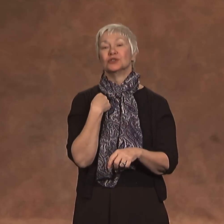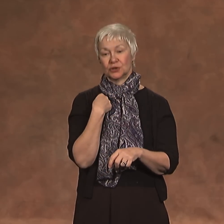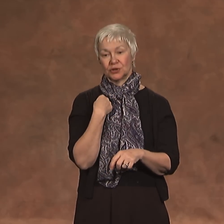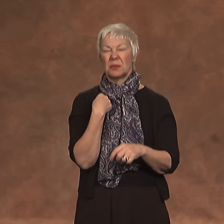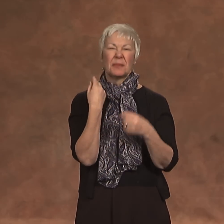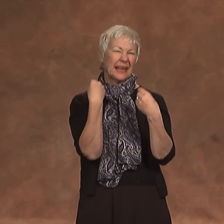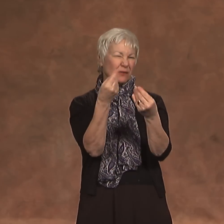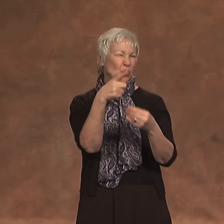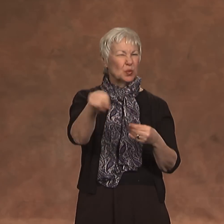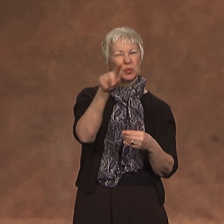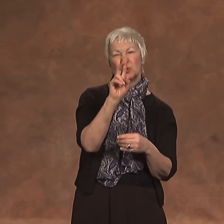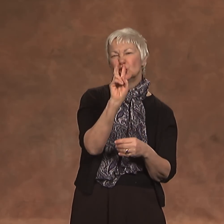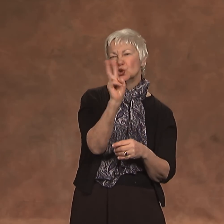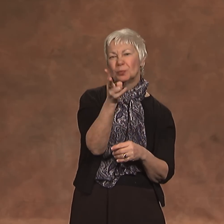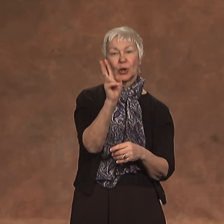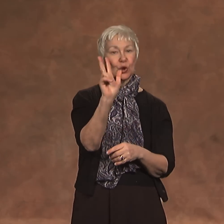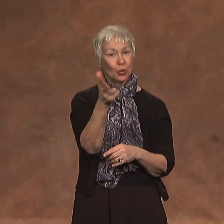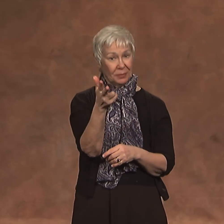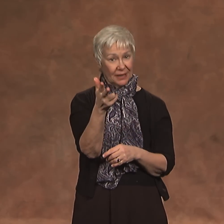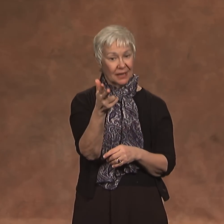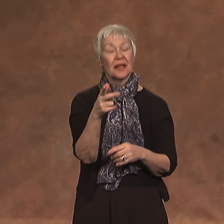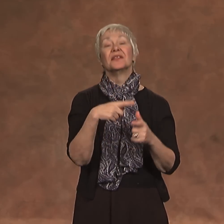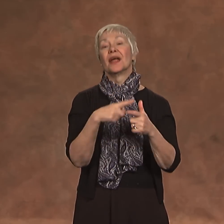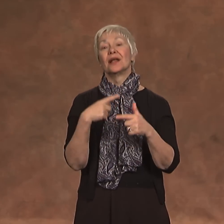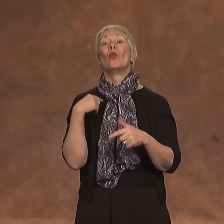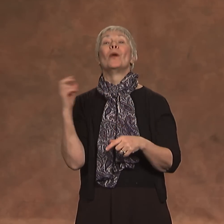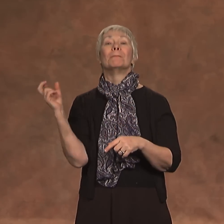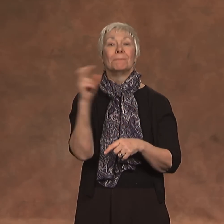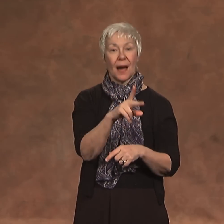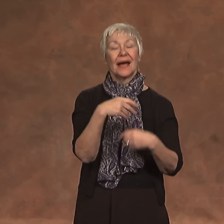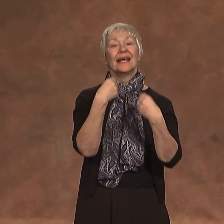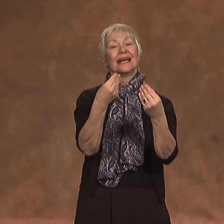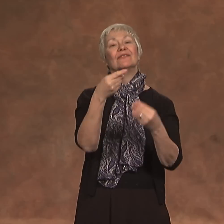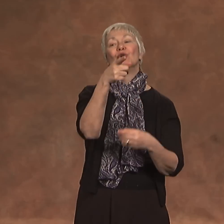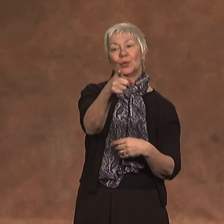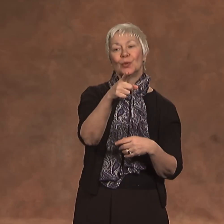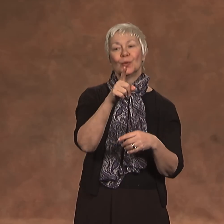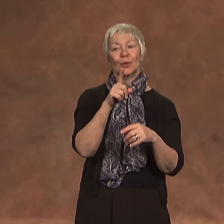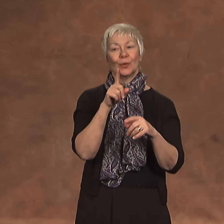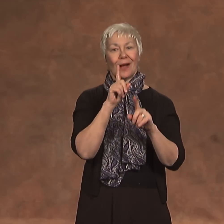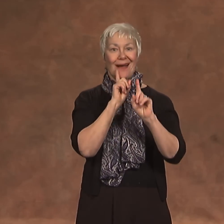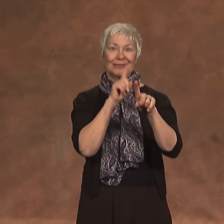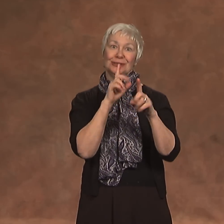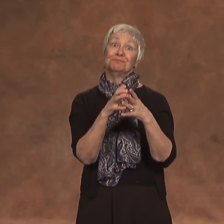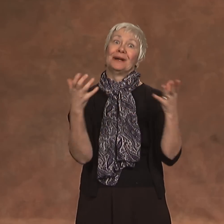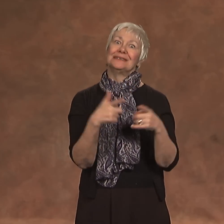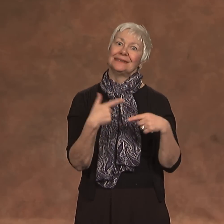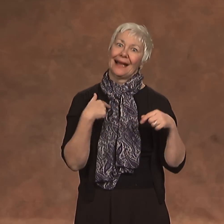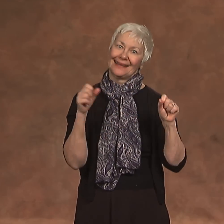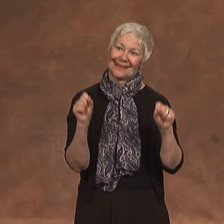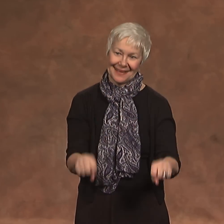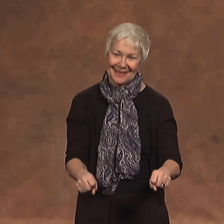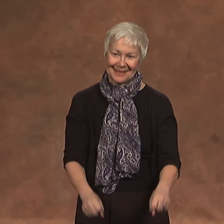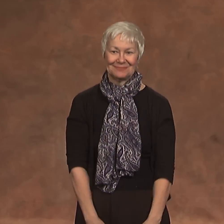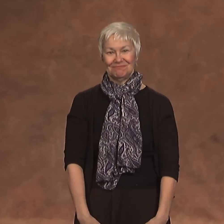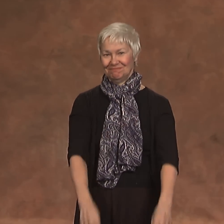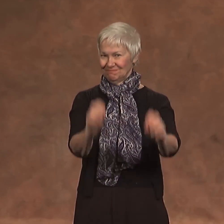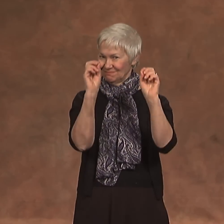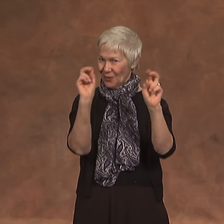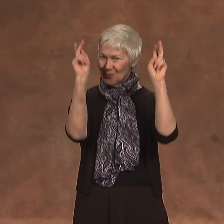We'll give you about 2 or 3 minutes, and then we'll come back and try to answer your questions as best as I can. Thank you, and I'll